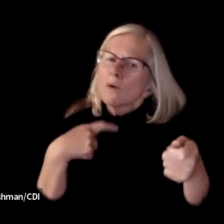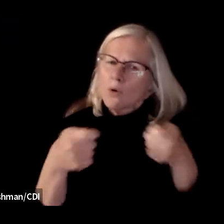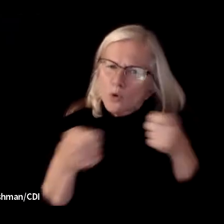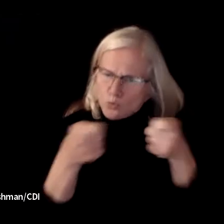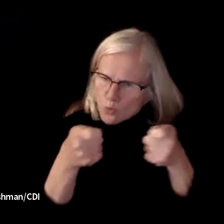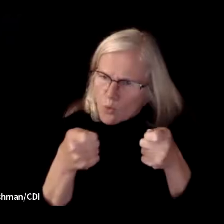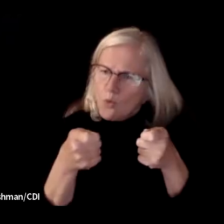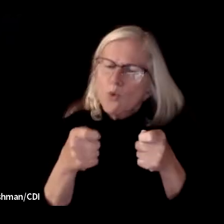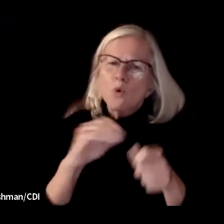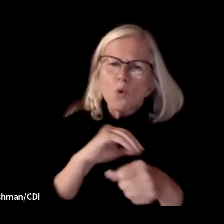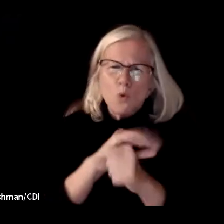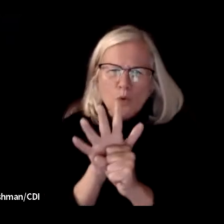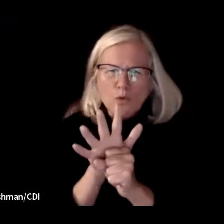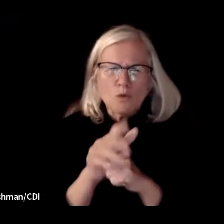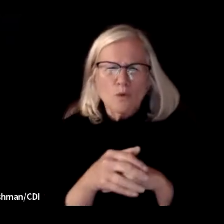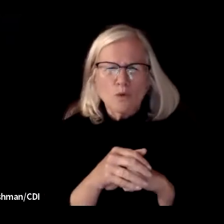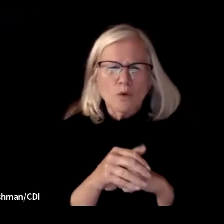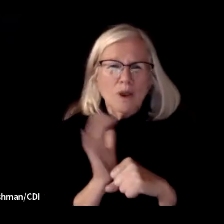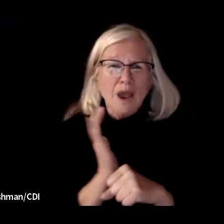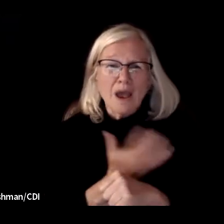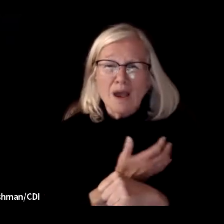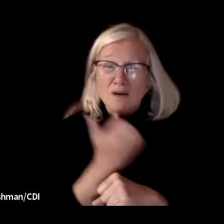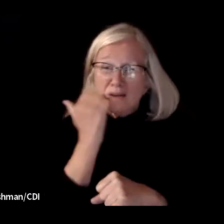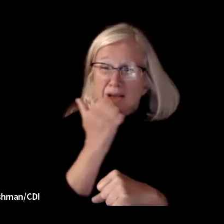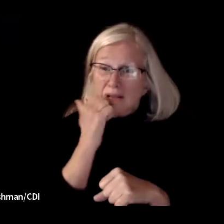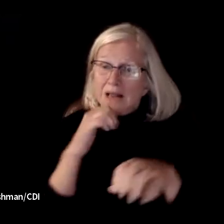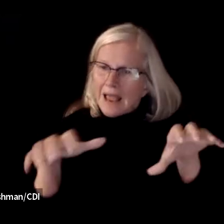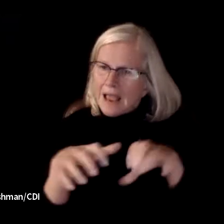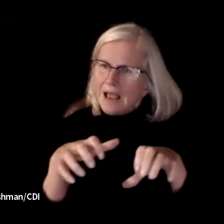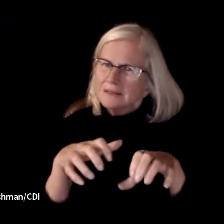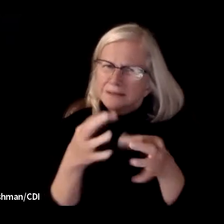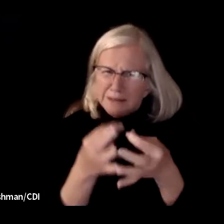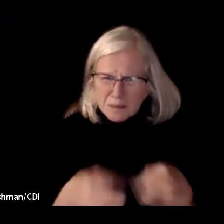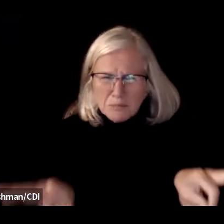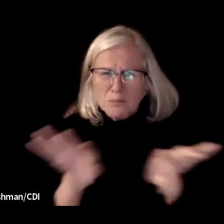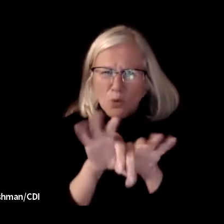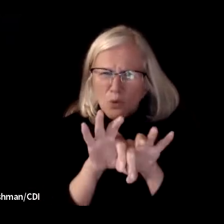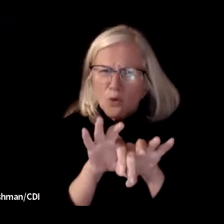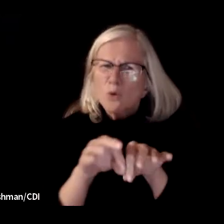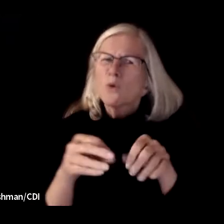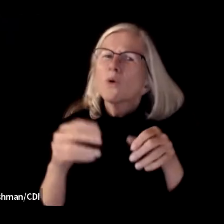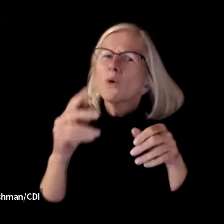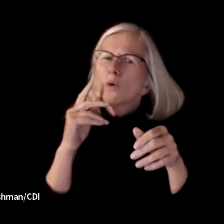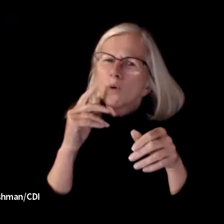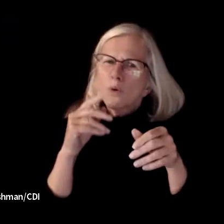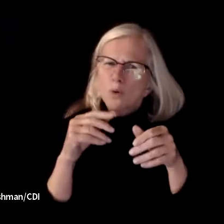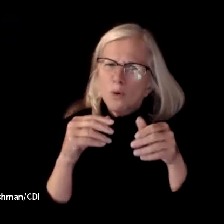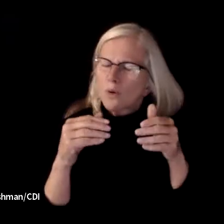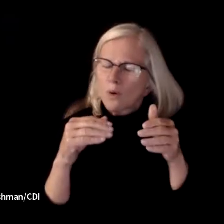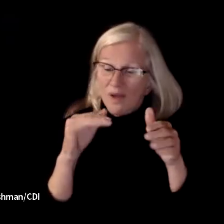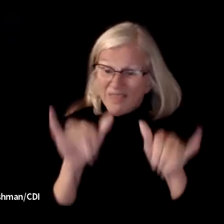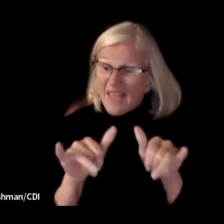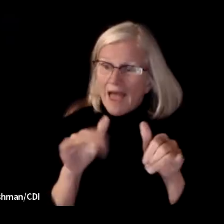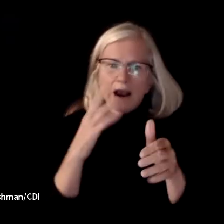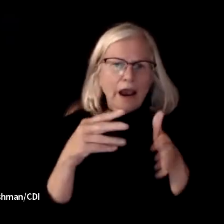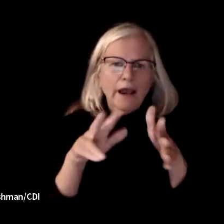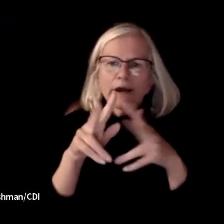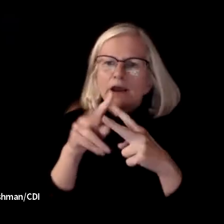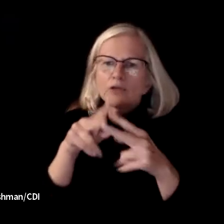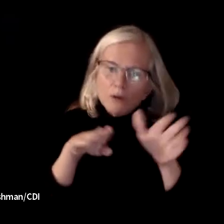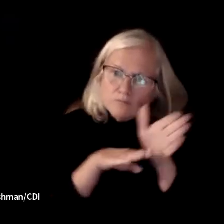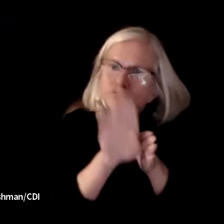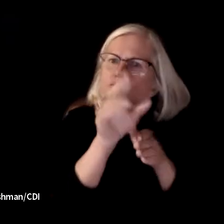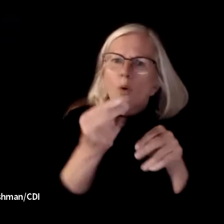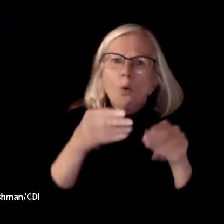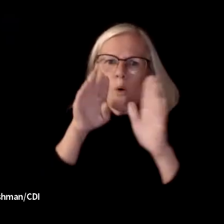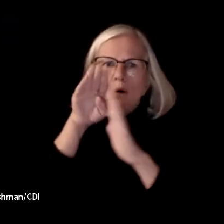actions directly impact the course of this pandemic in your own family, your community, and your state. Please help us,